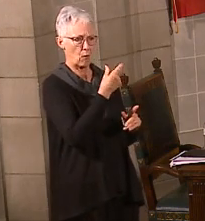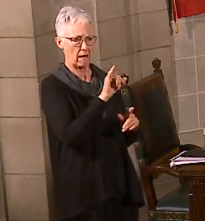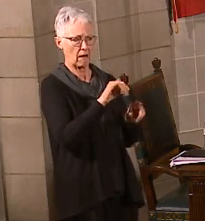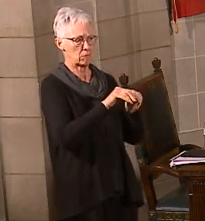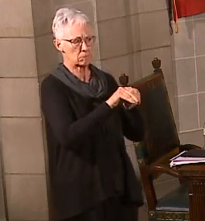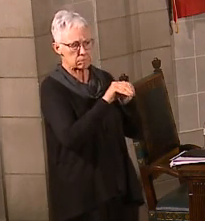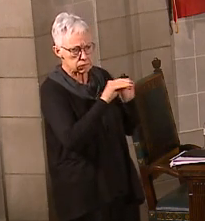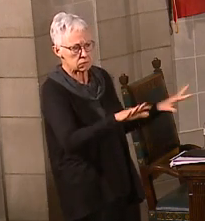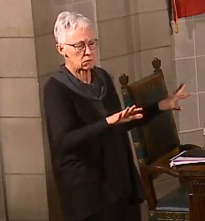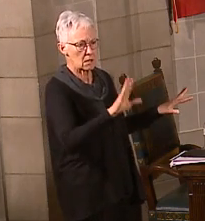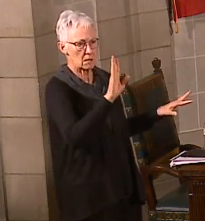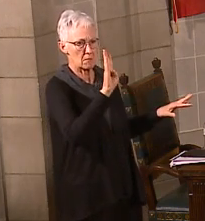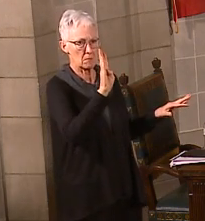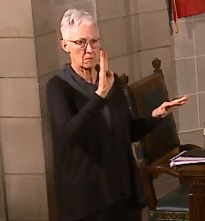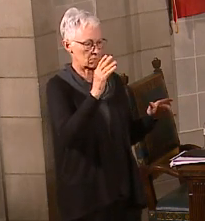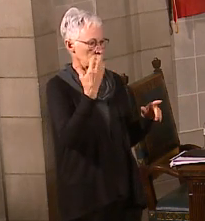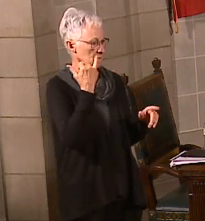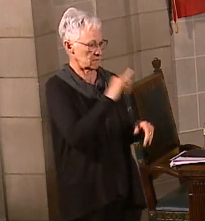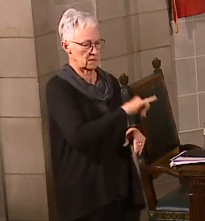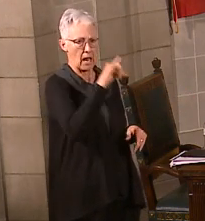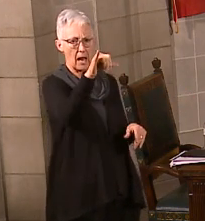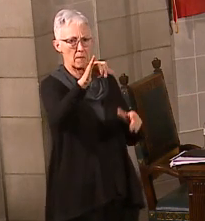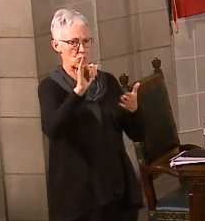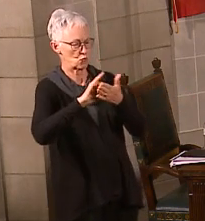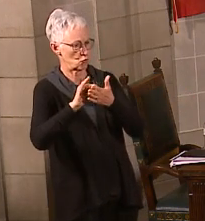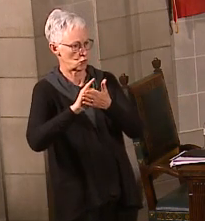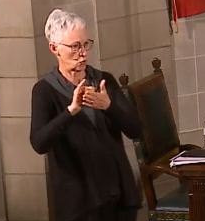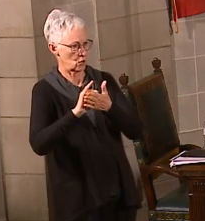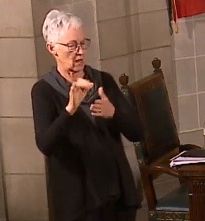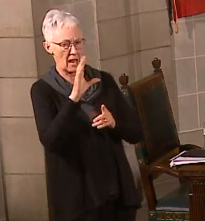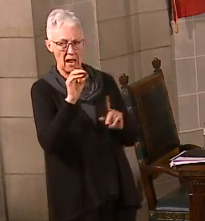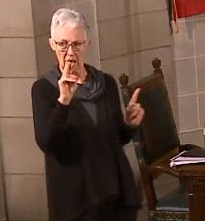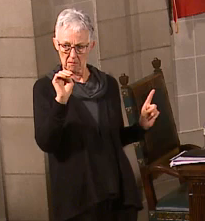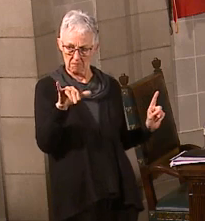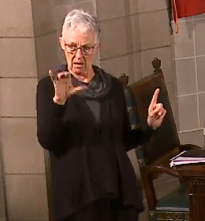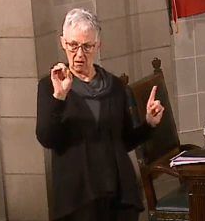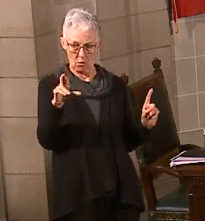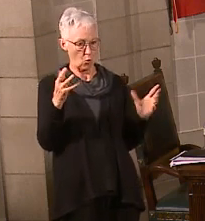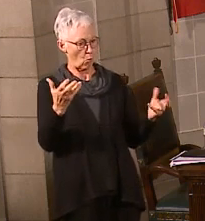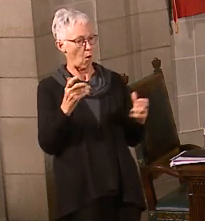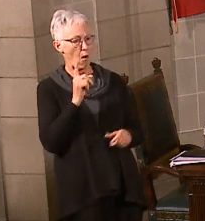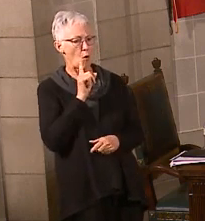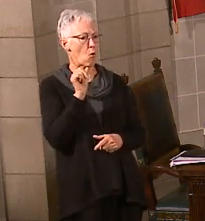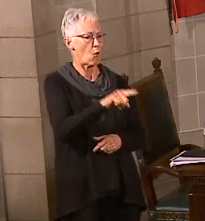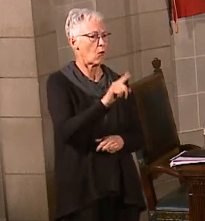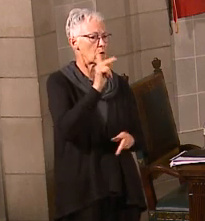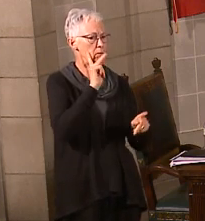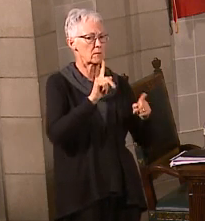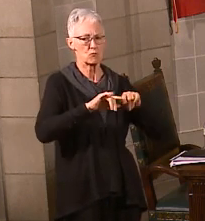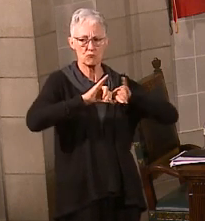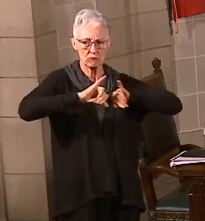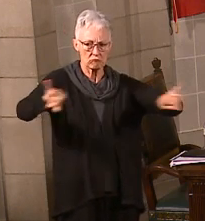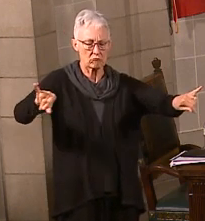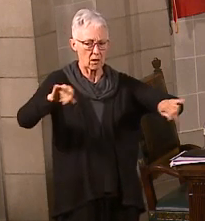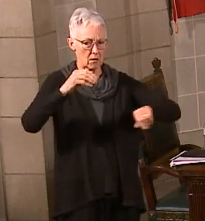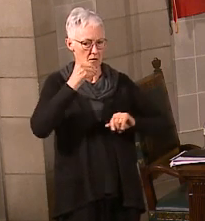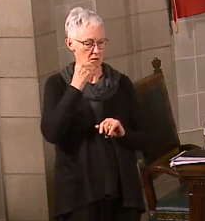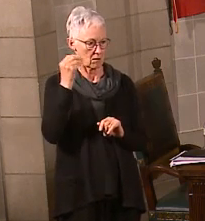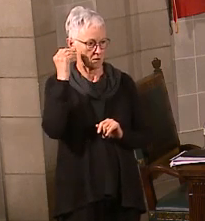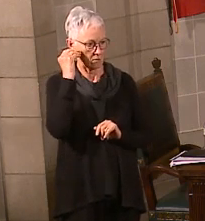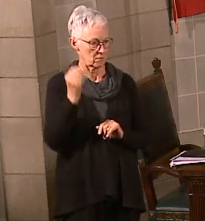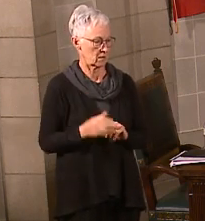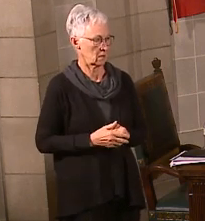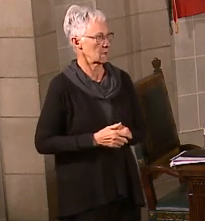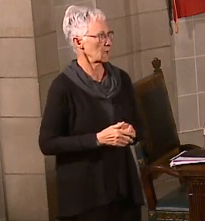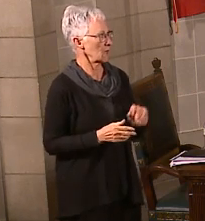Why did I reject the mayor's ask for a shelter at home? Actually, I got to tell you, in our conversations, neither the mayor nor the public health director directly